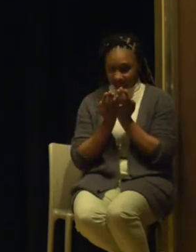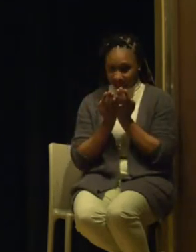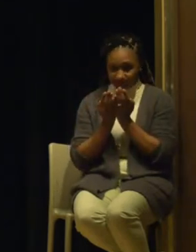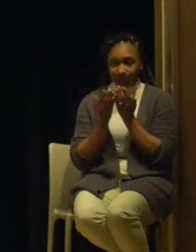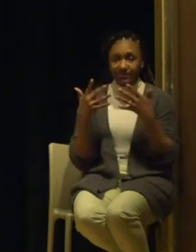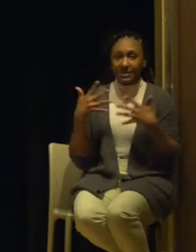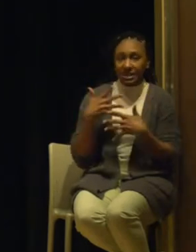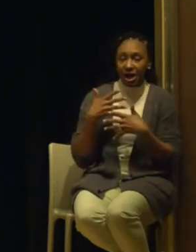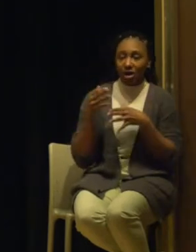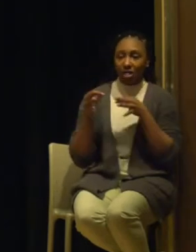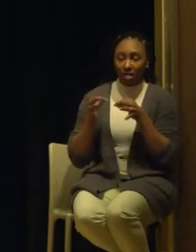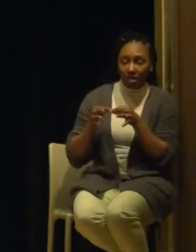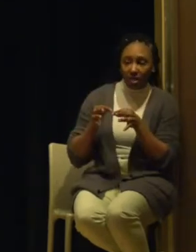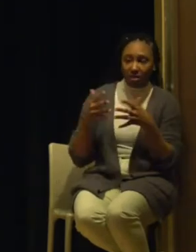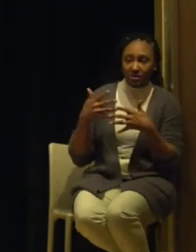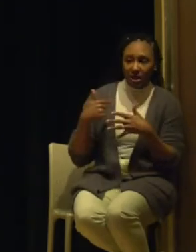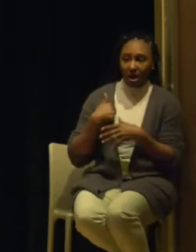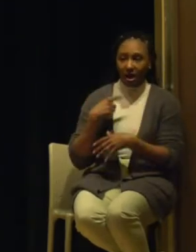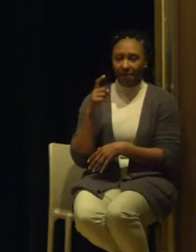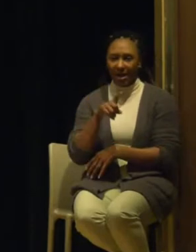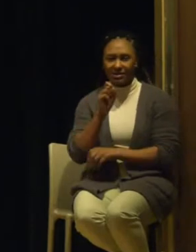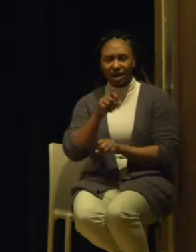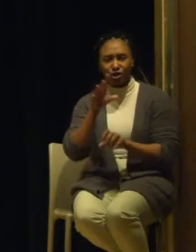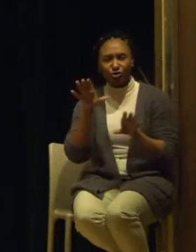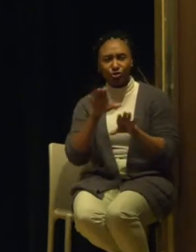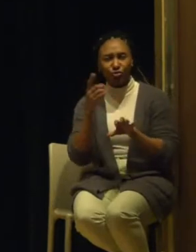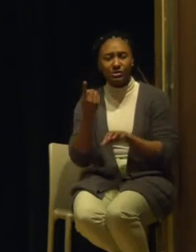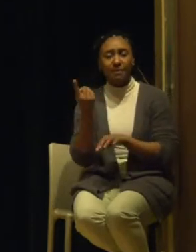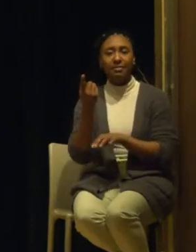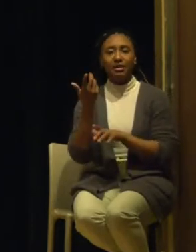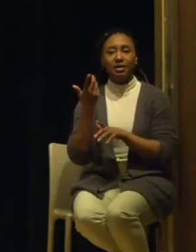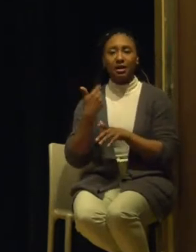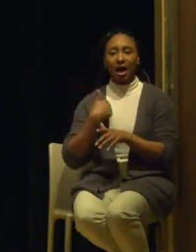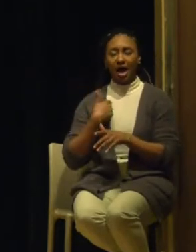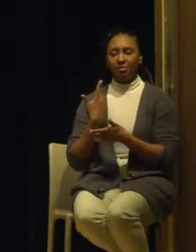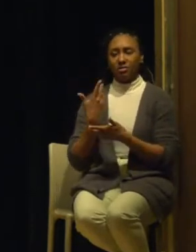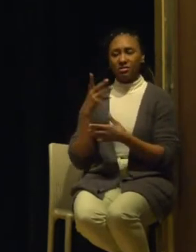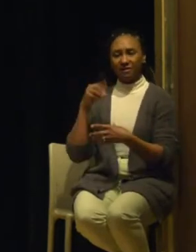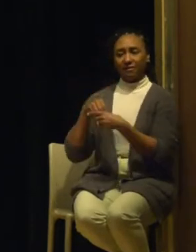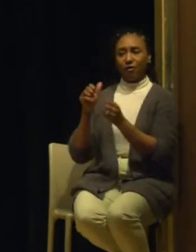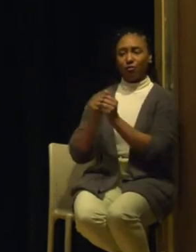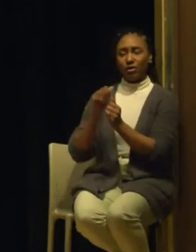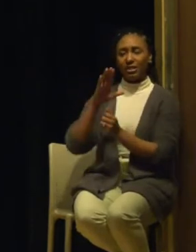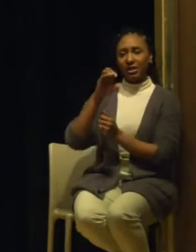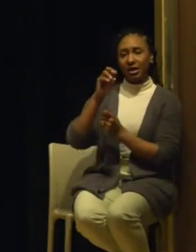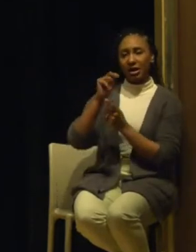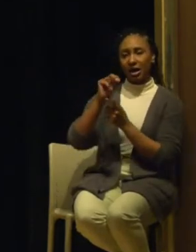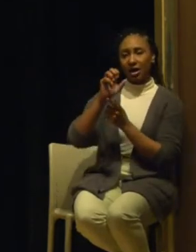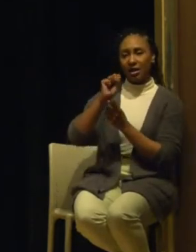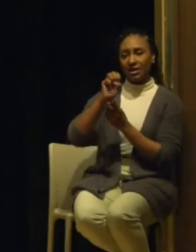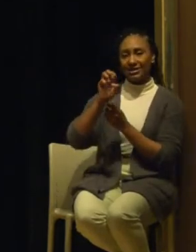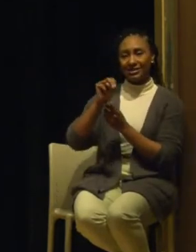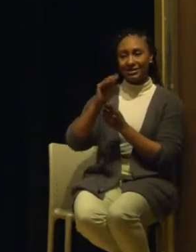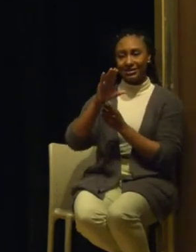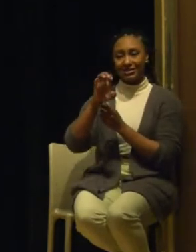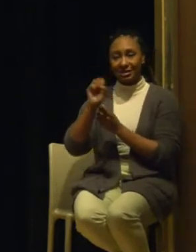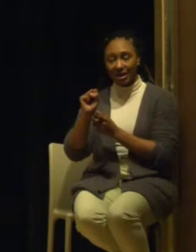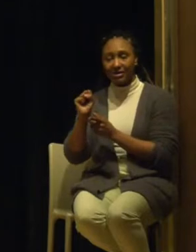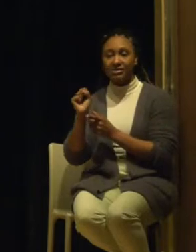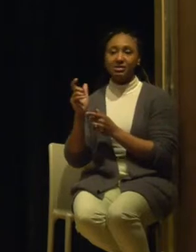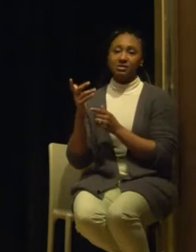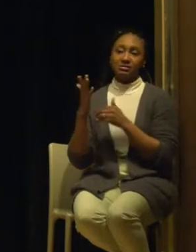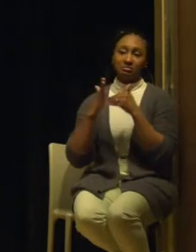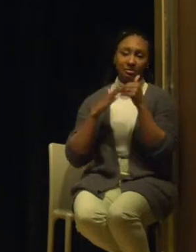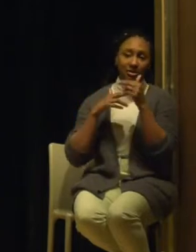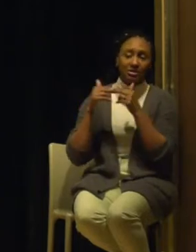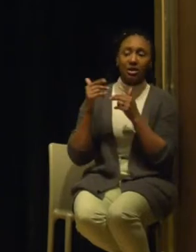meeting. I asked them to do something. I was trying to do the consensus building. You know, a lot of women are consensus builders. Let's talk about what's the best way.